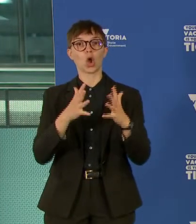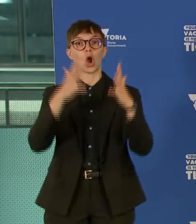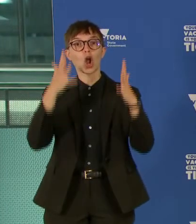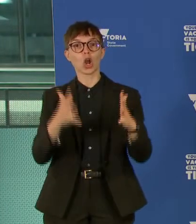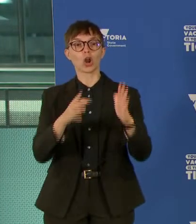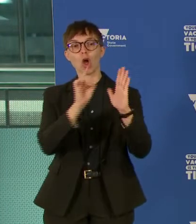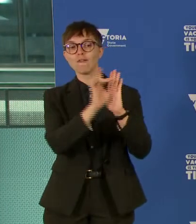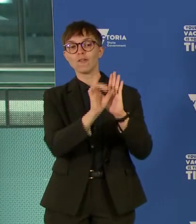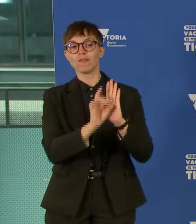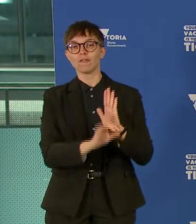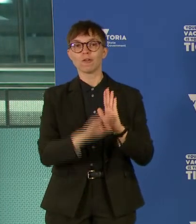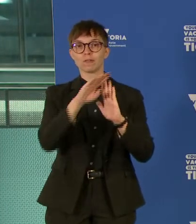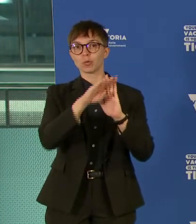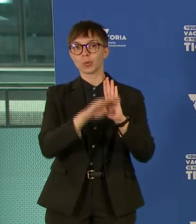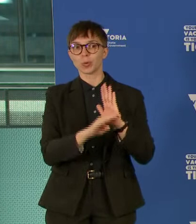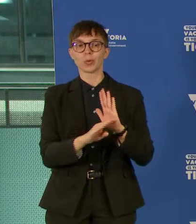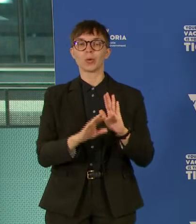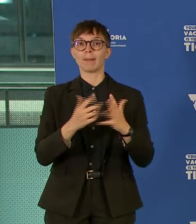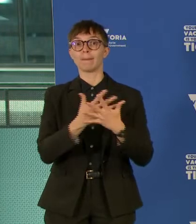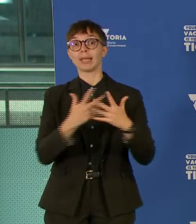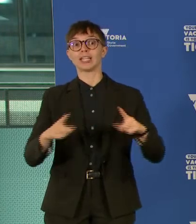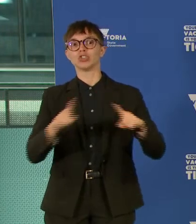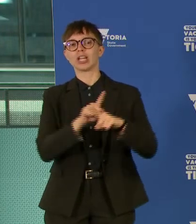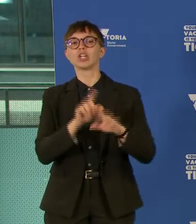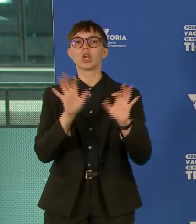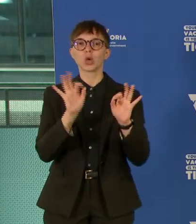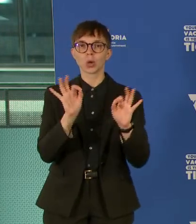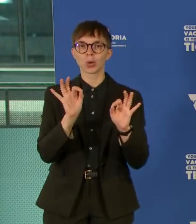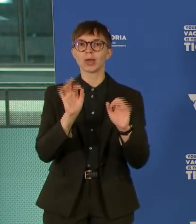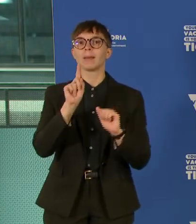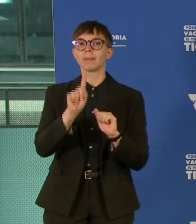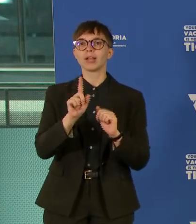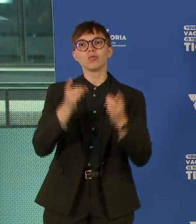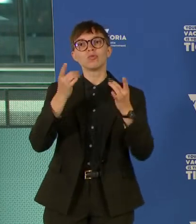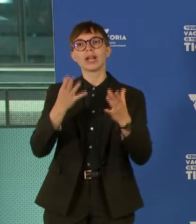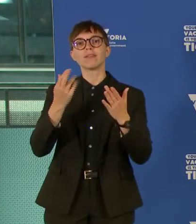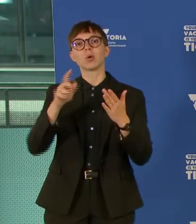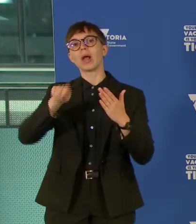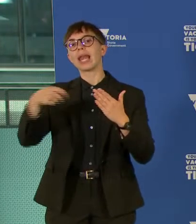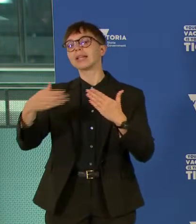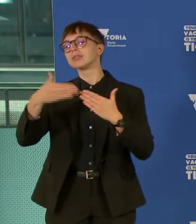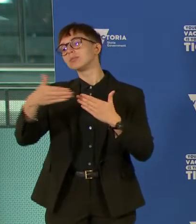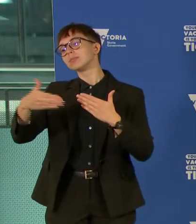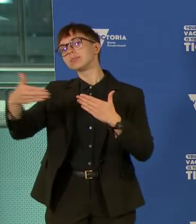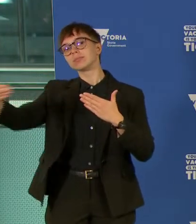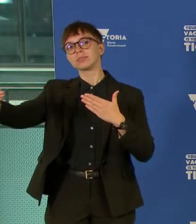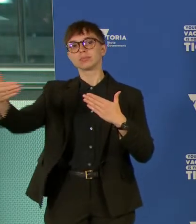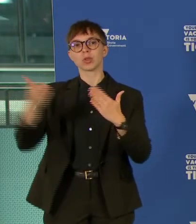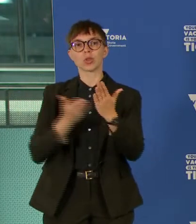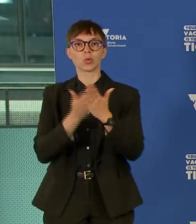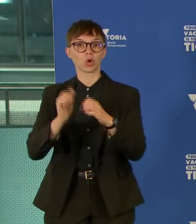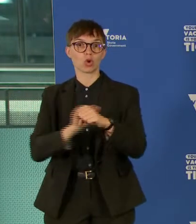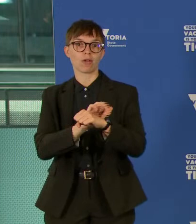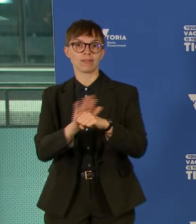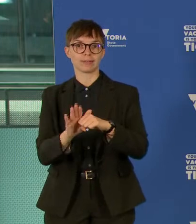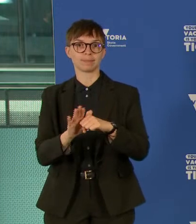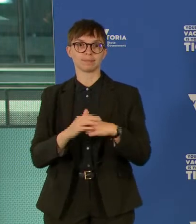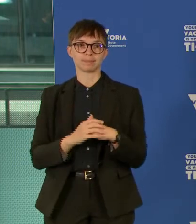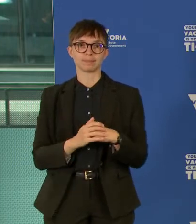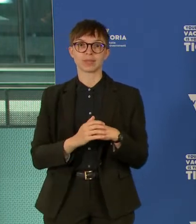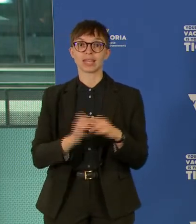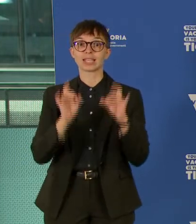appropriate next step in this phase of the management of the pandemic. So from Saturday, it will absolutely focus